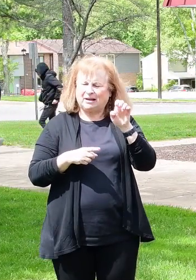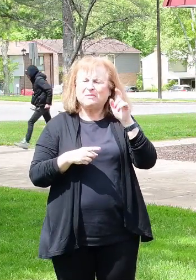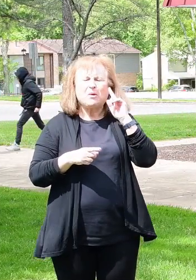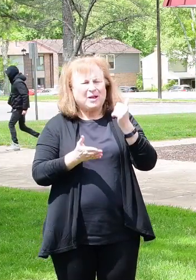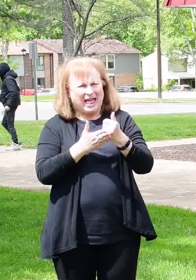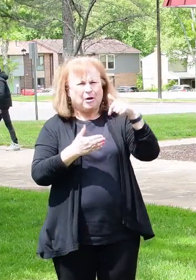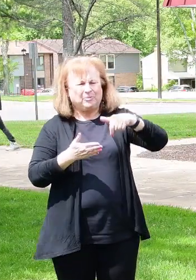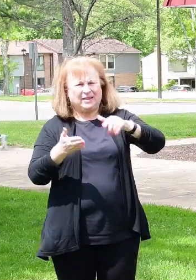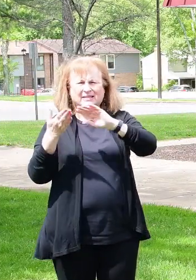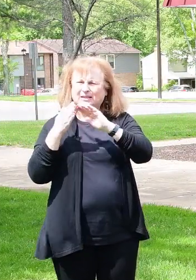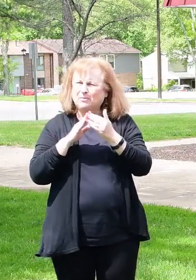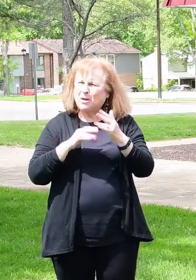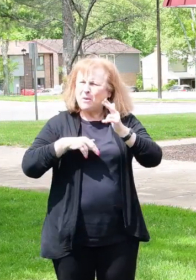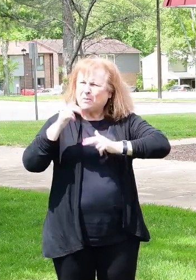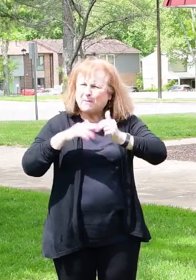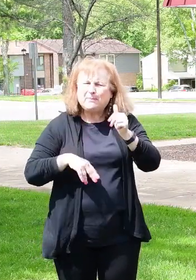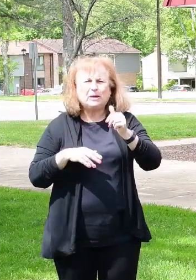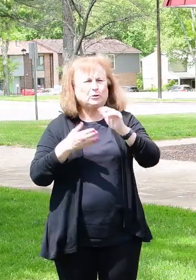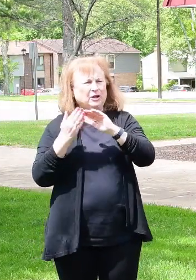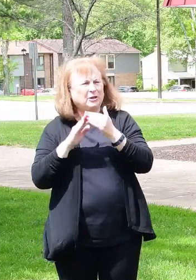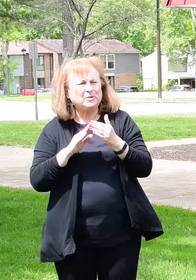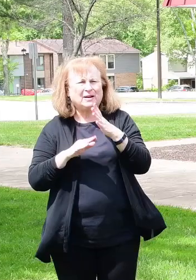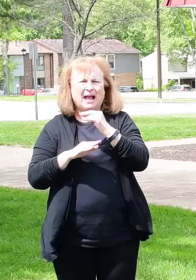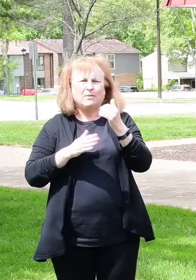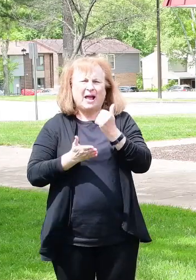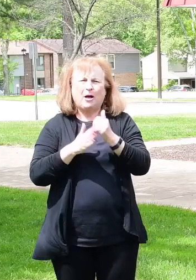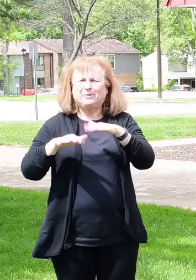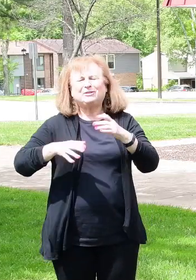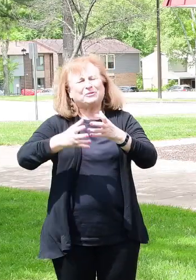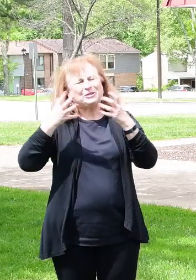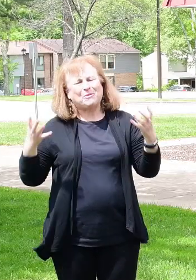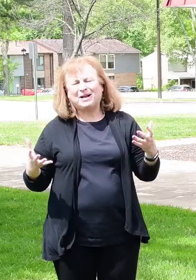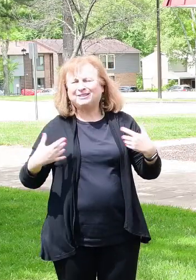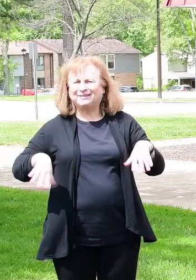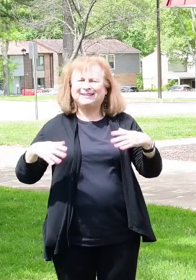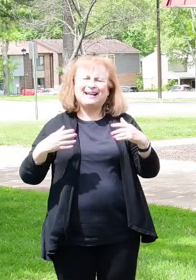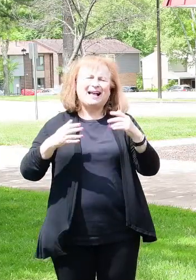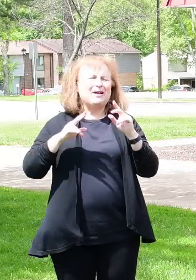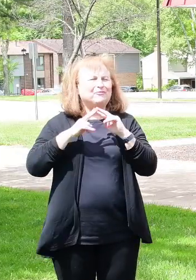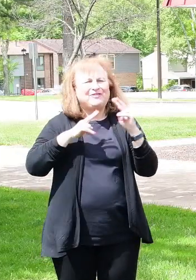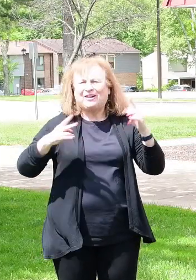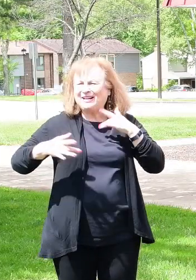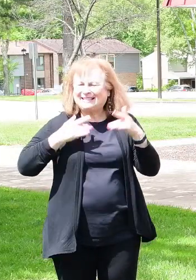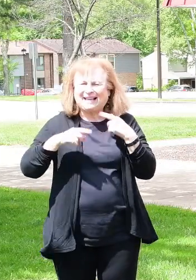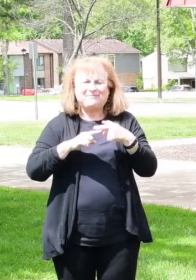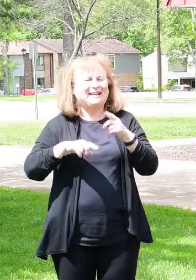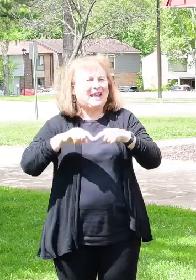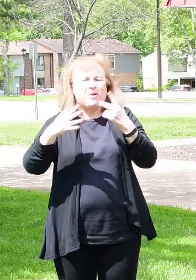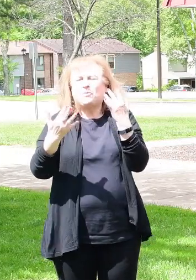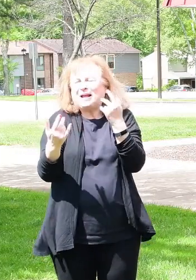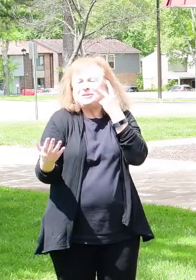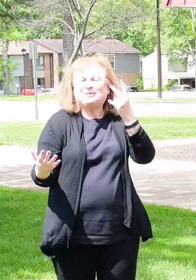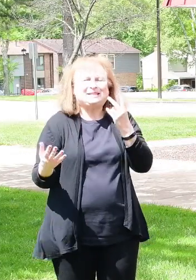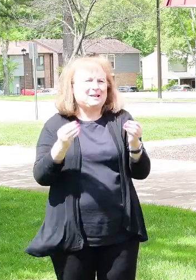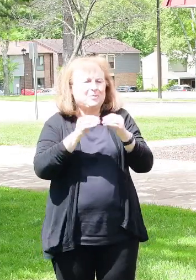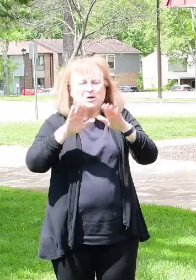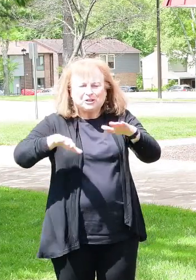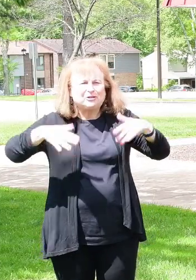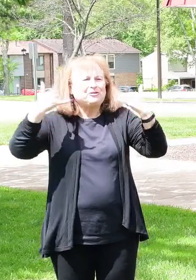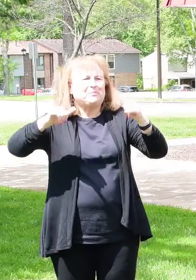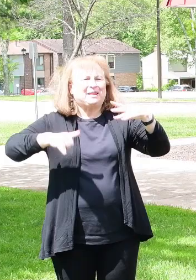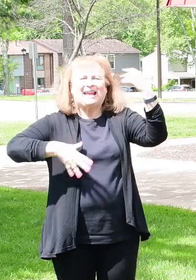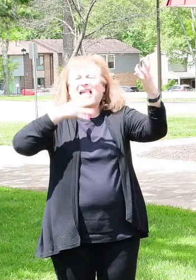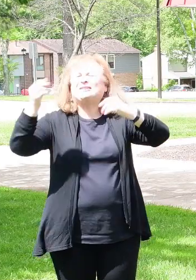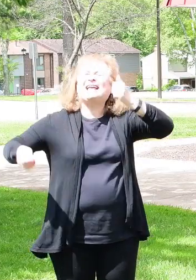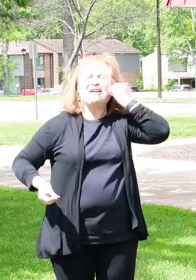this community, it will build community, and it will help the children so much. So super excited about this, can't wait to see it and see more children playing